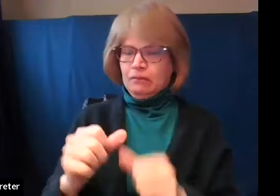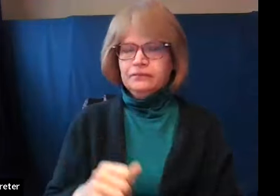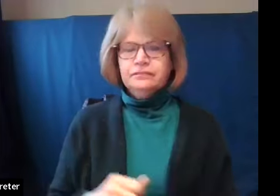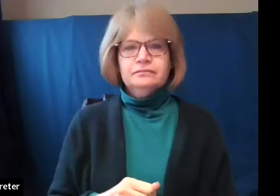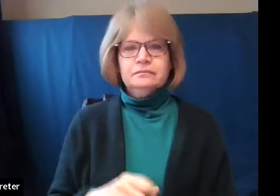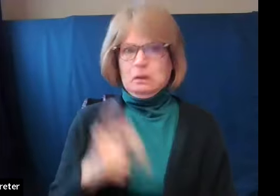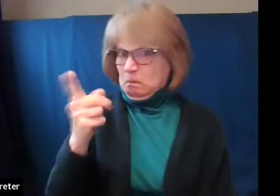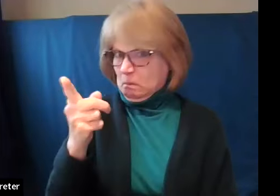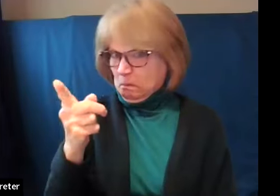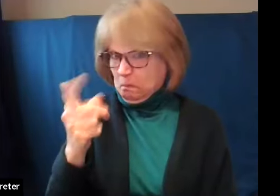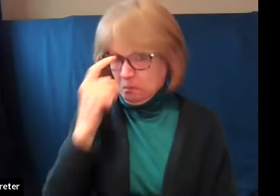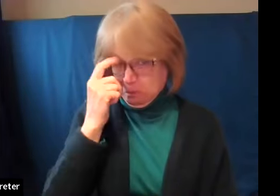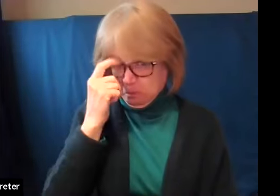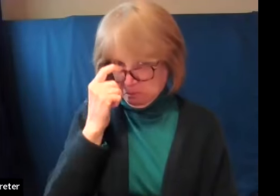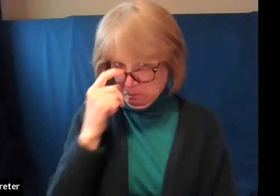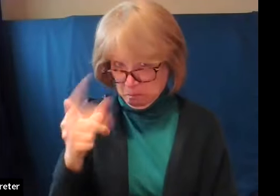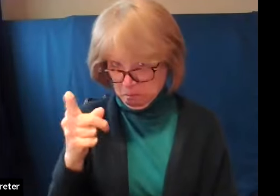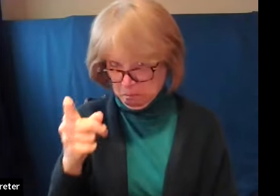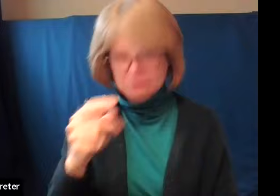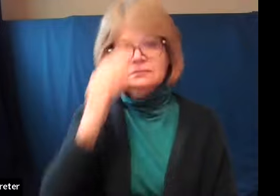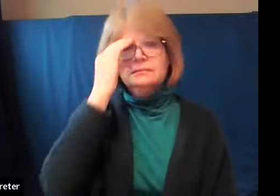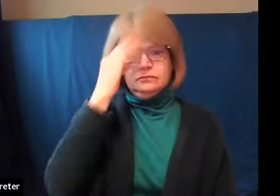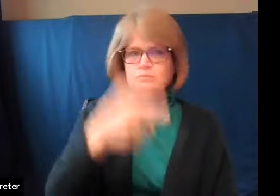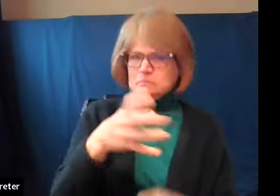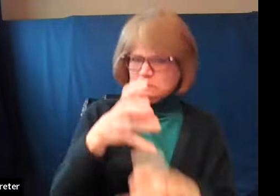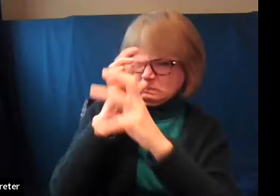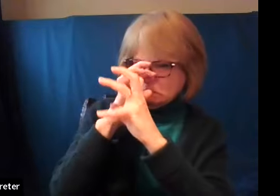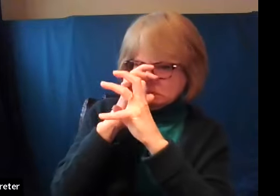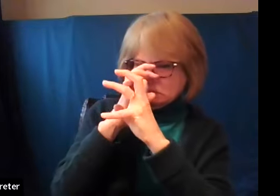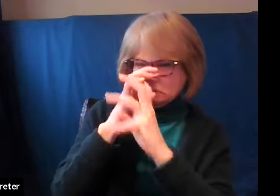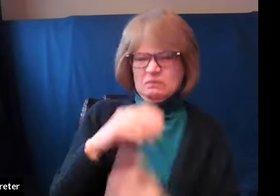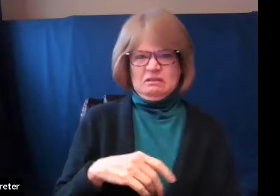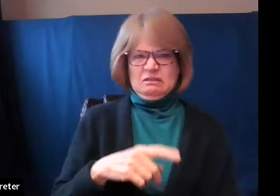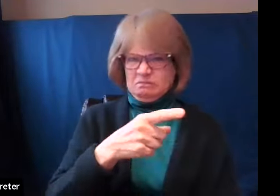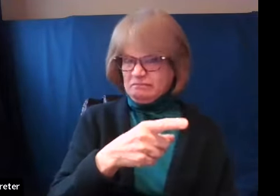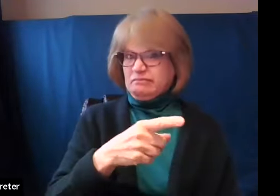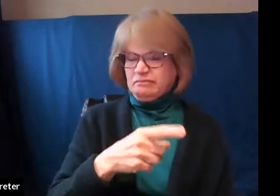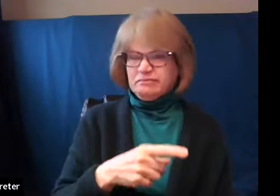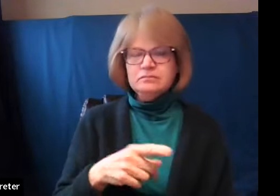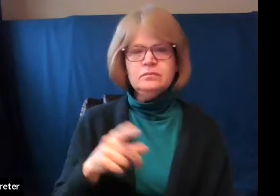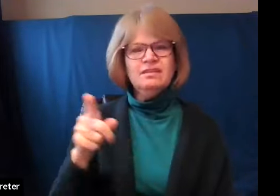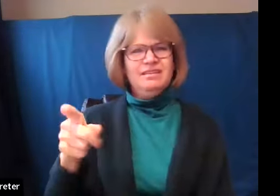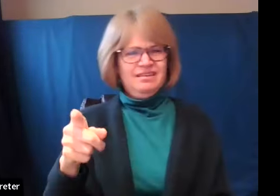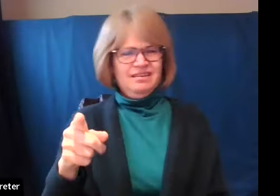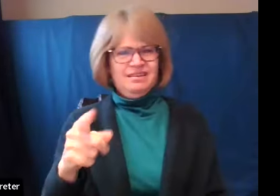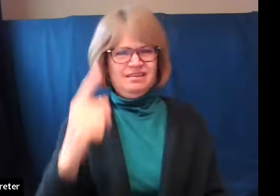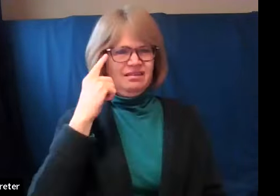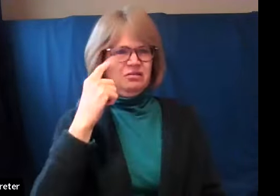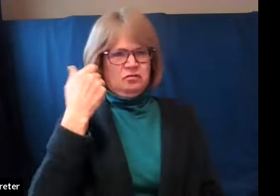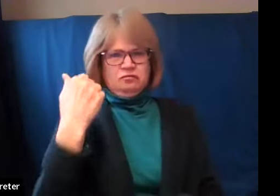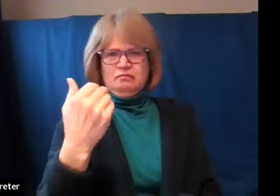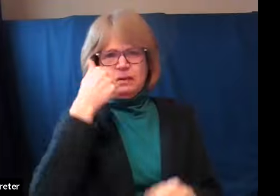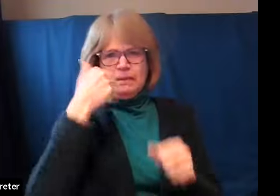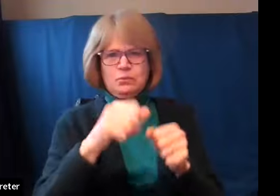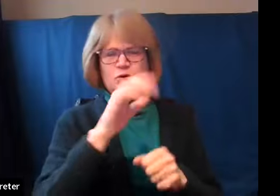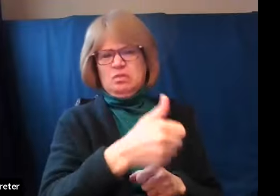see, Irma's overbearing, rigid demeanor and incessant finger wagging reminded congregants of their own